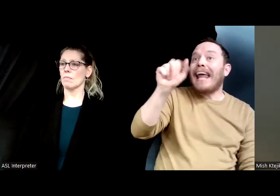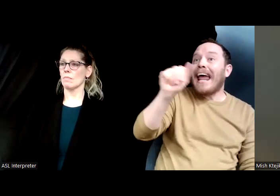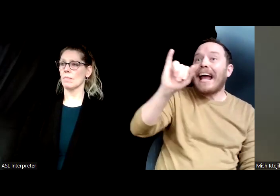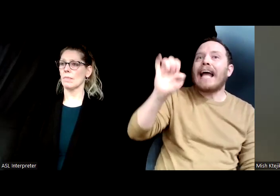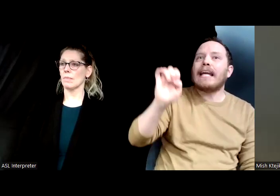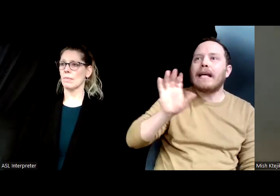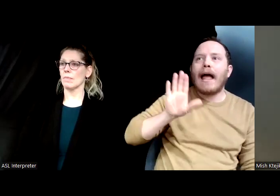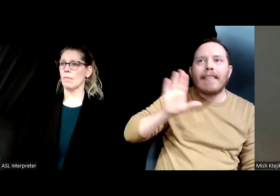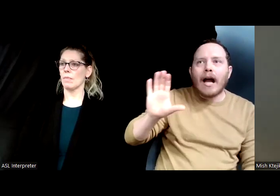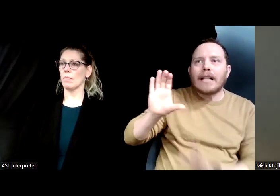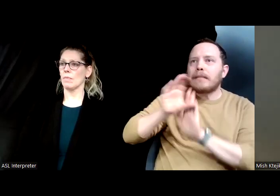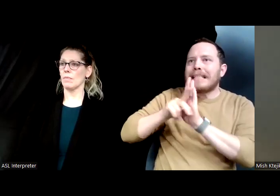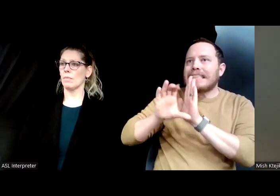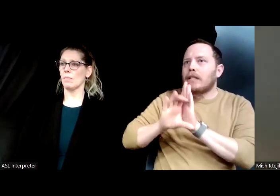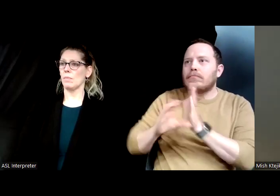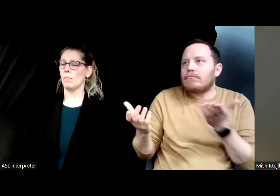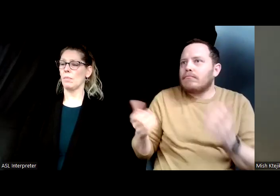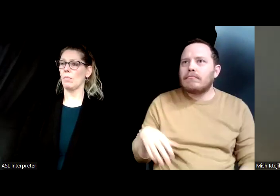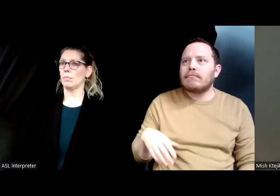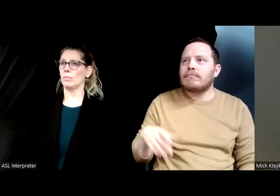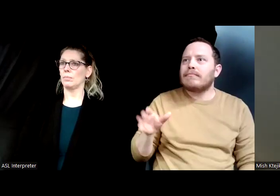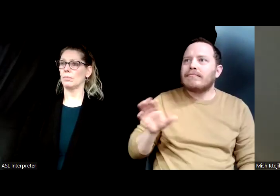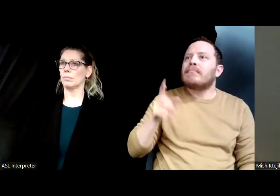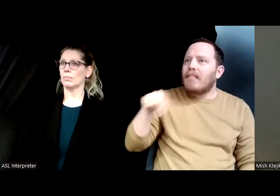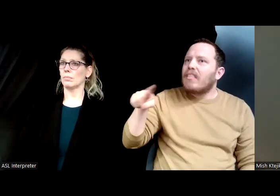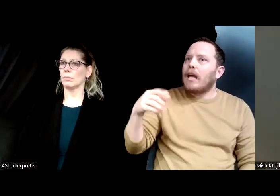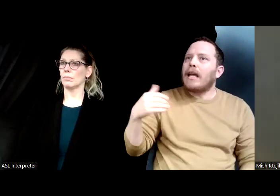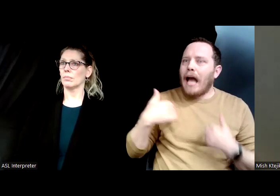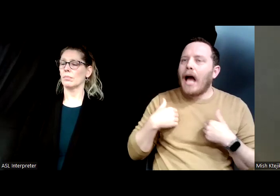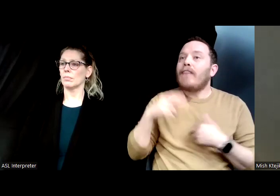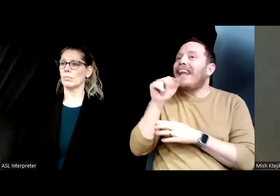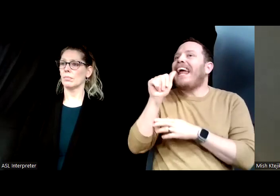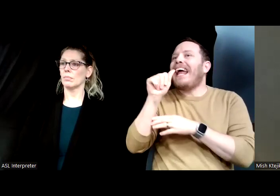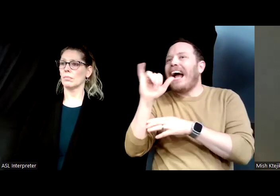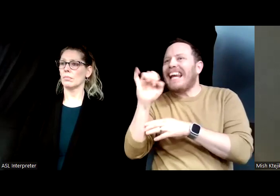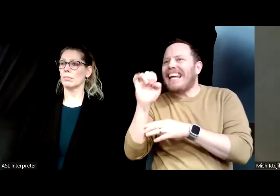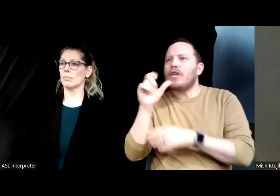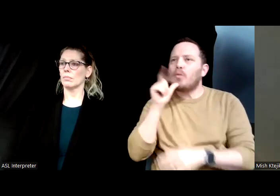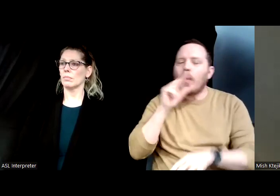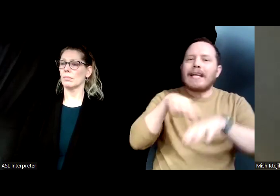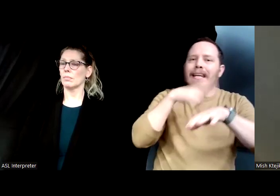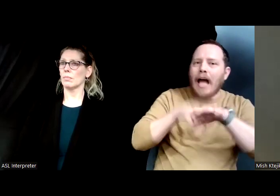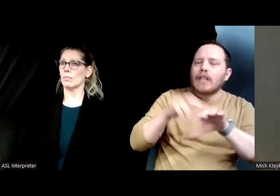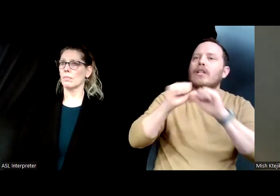that you have to adhere to the EIP to their, but there's the code of ethics.